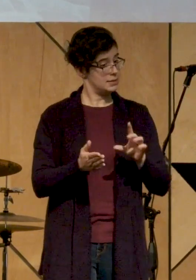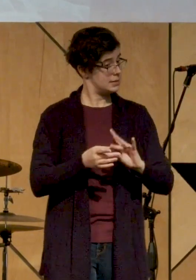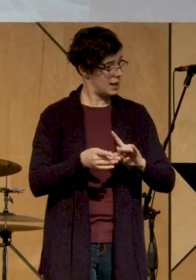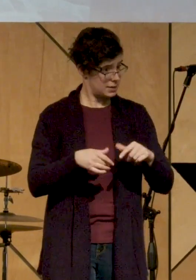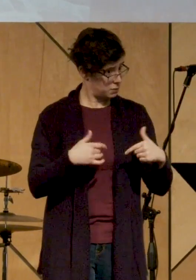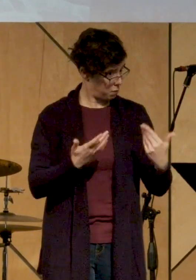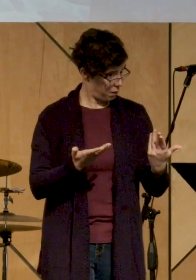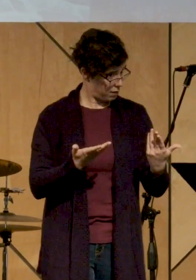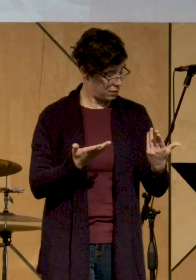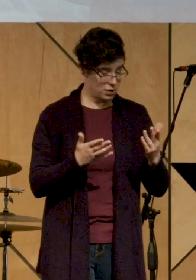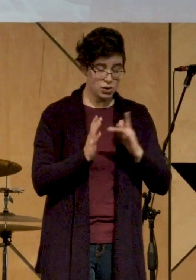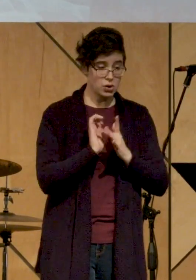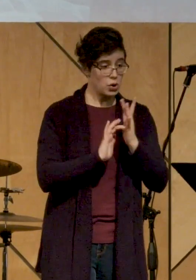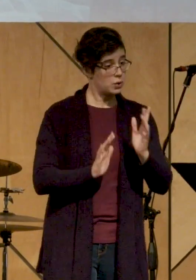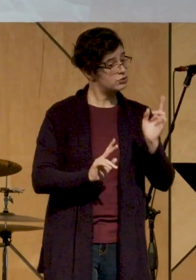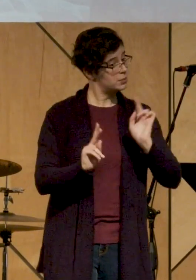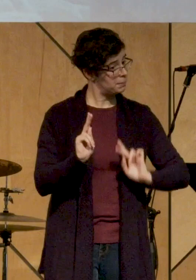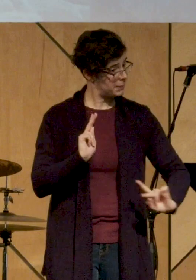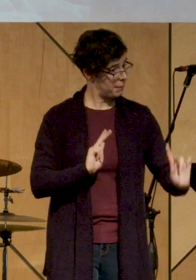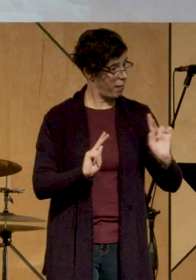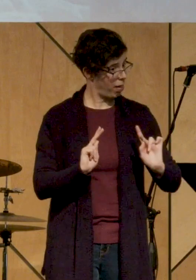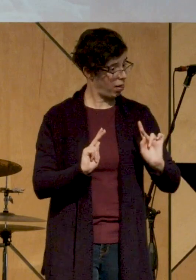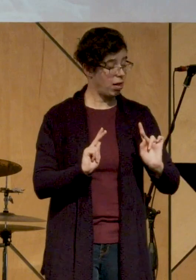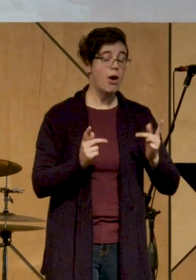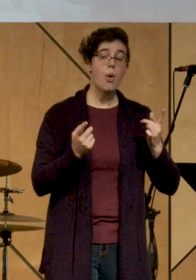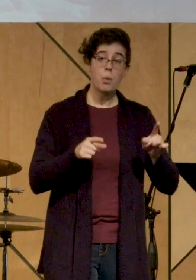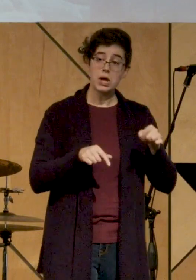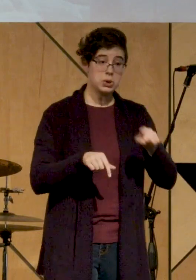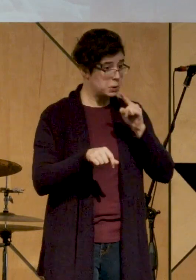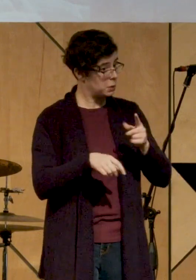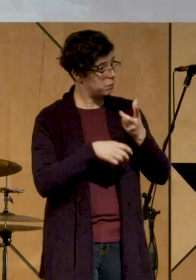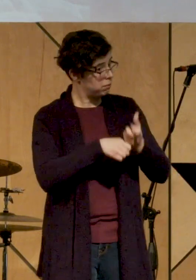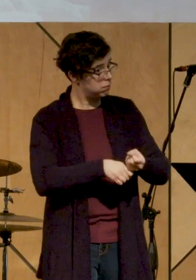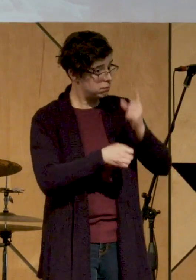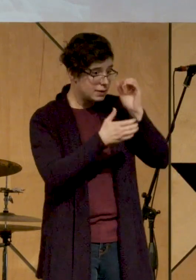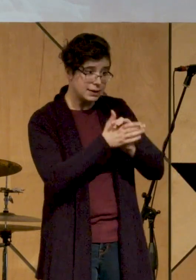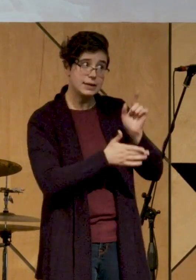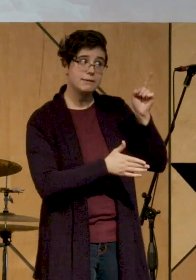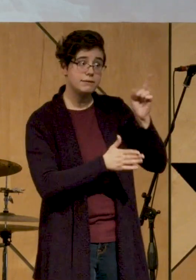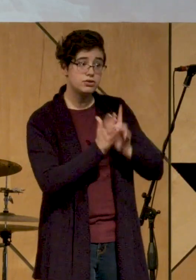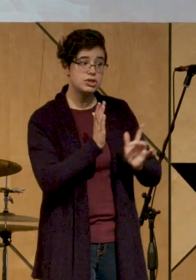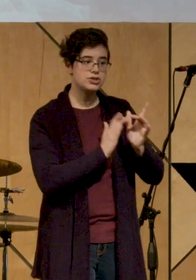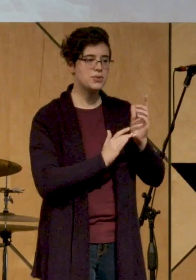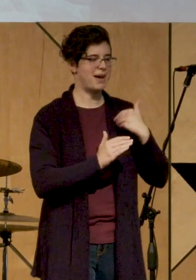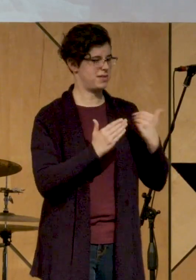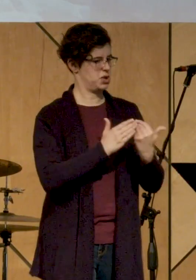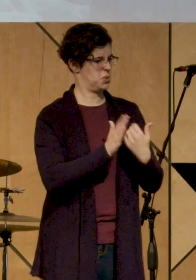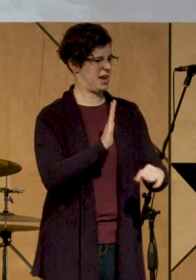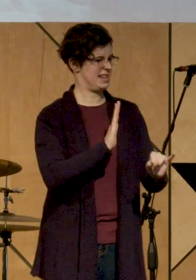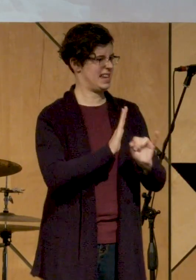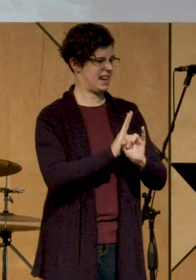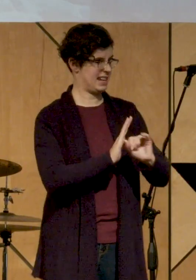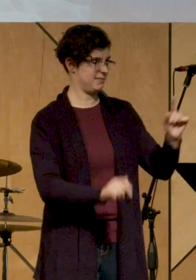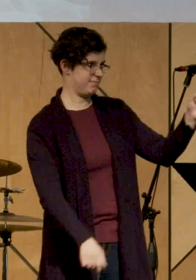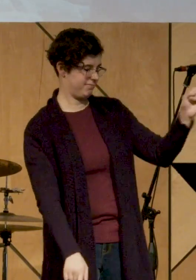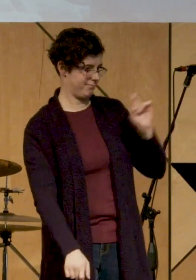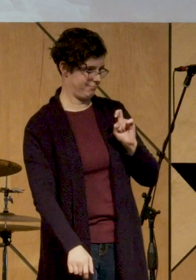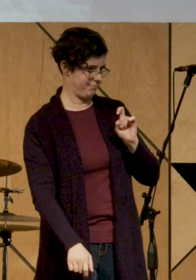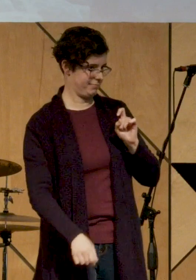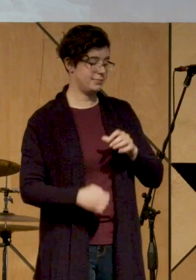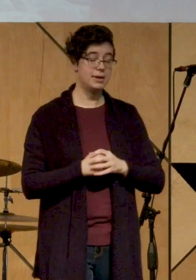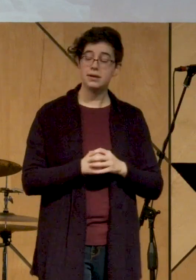the Christians of the church, that when you believe in Jesus, you get a new identity. Here's what the Bible